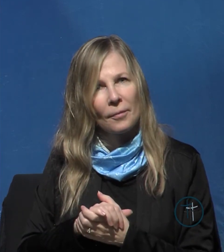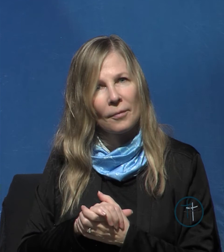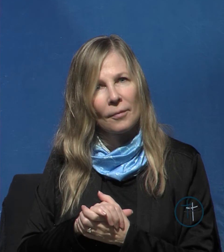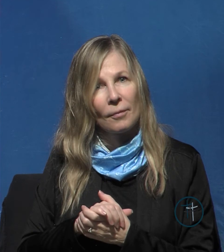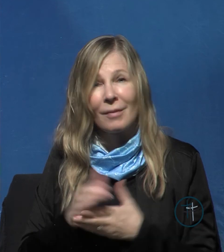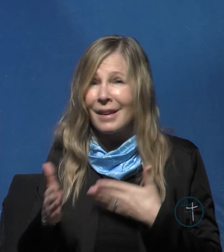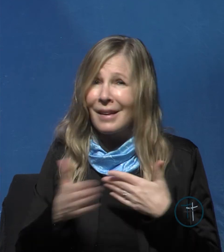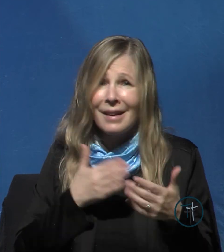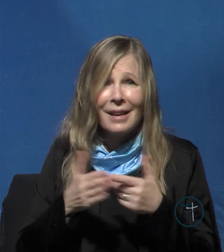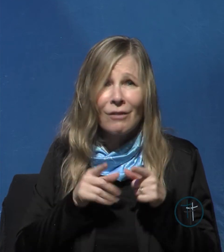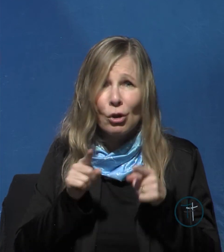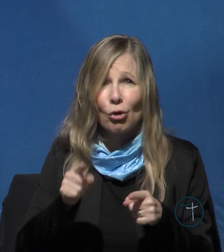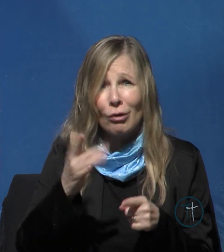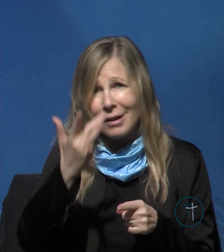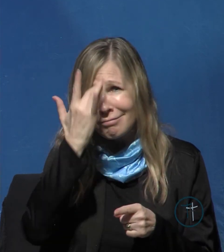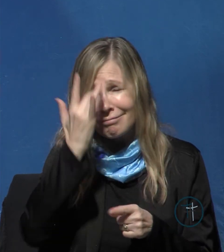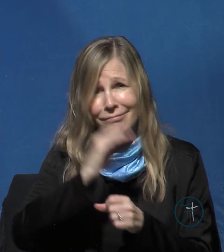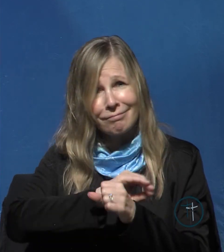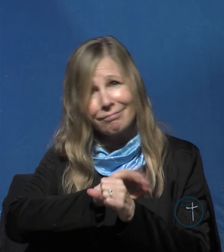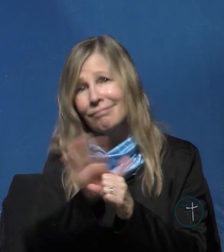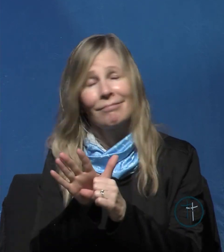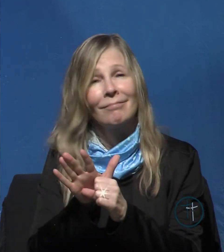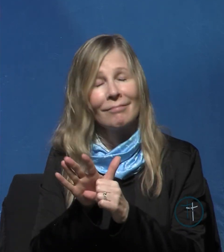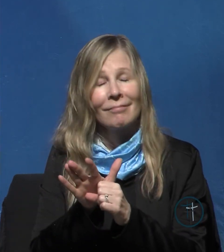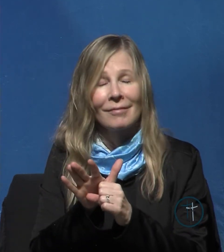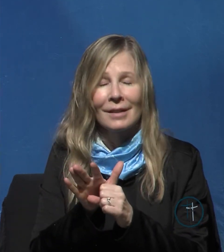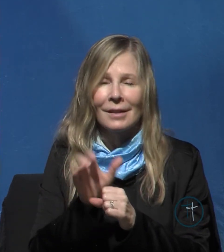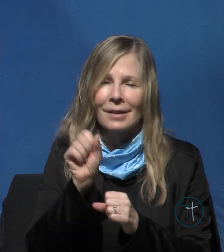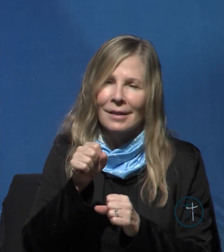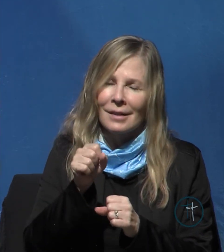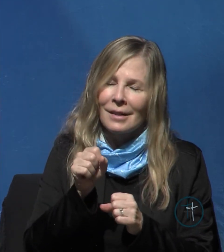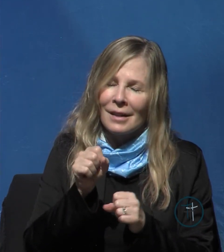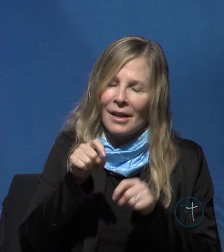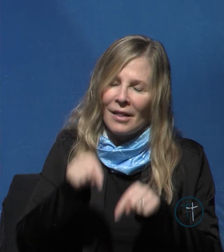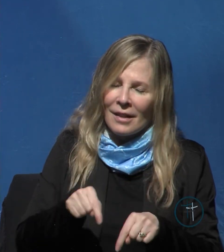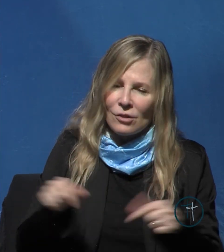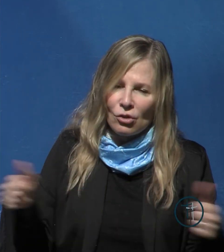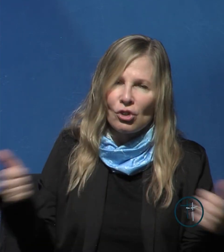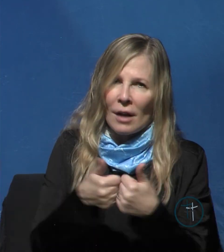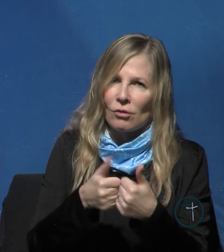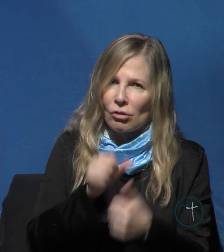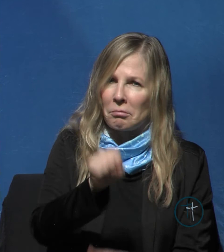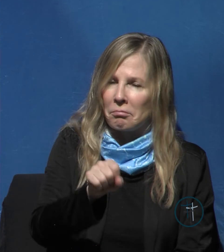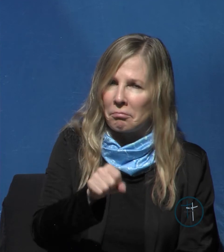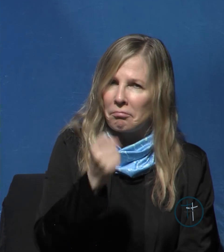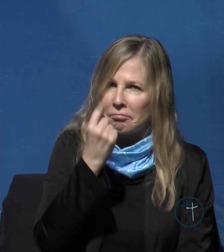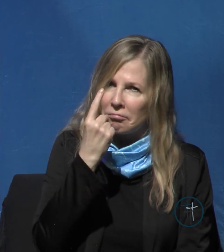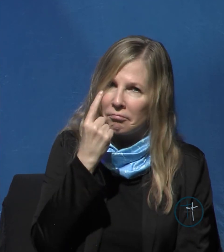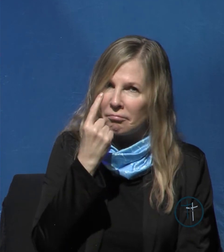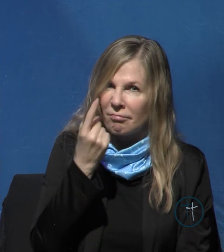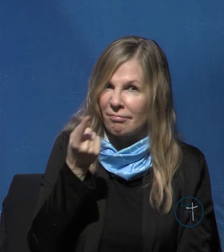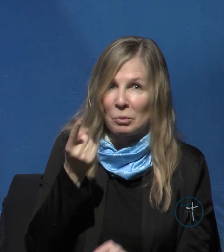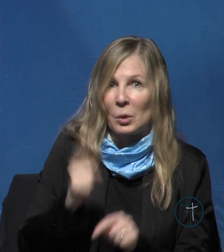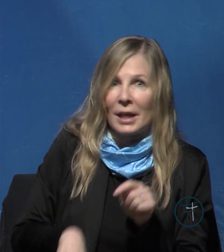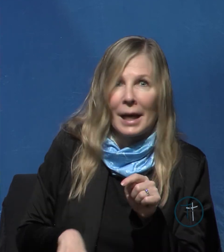the pandemic has thrown so many curveballs, it certainly makes this more challenging. Can't